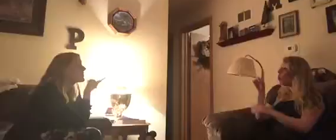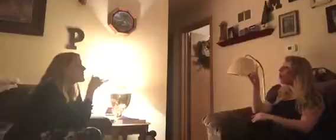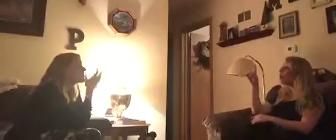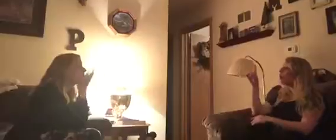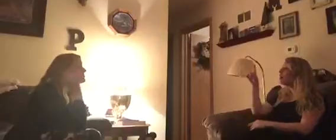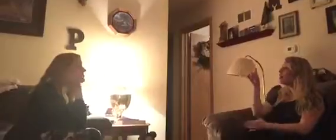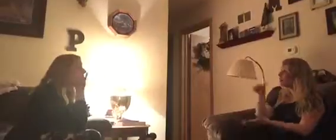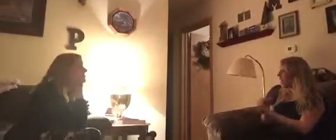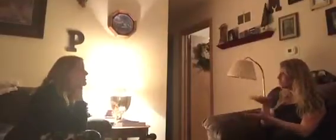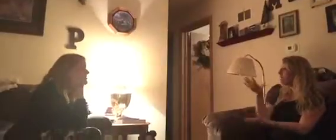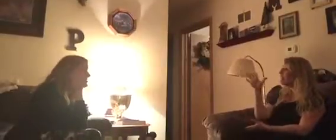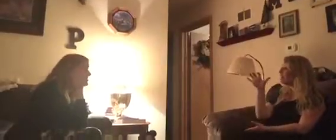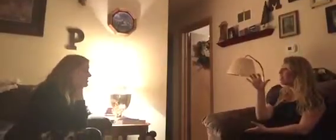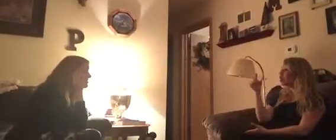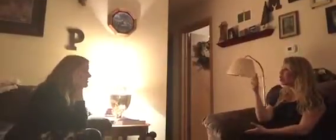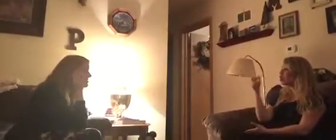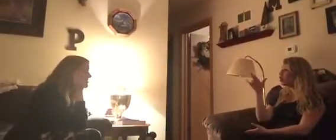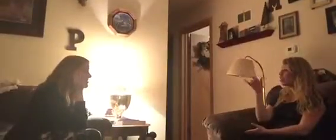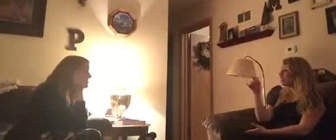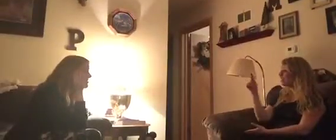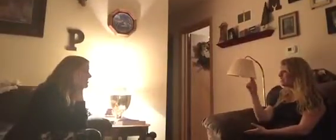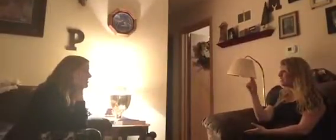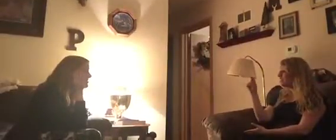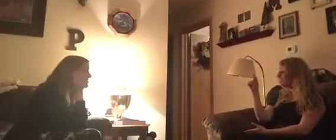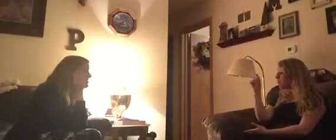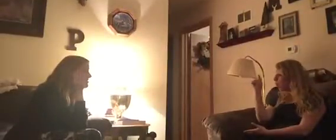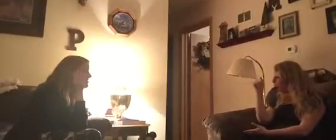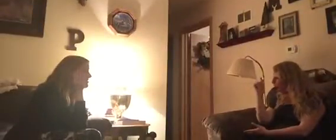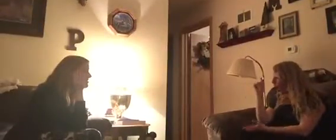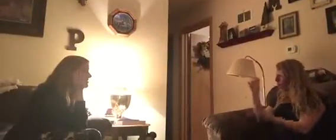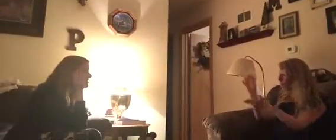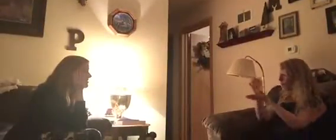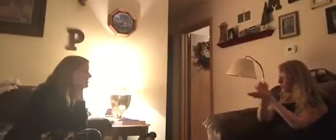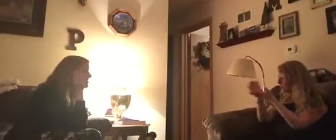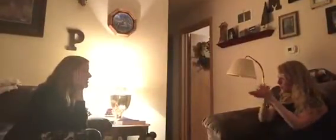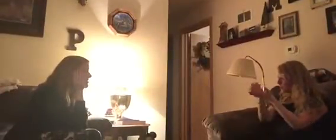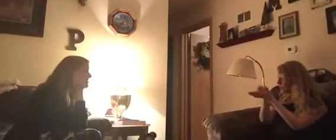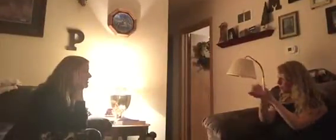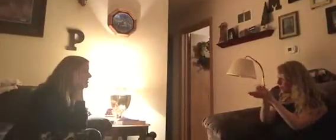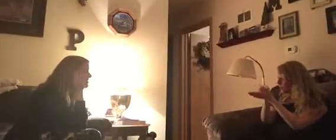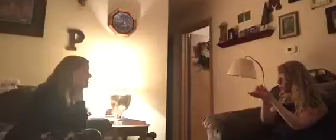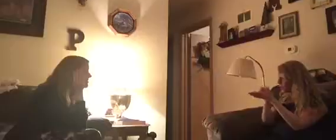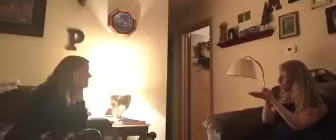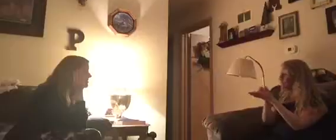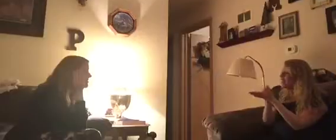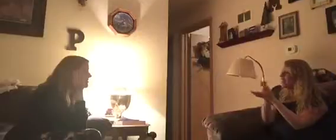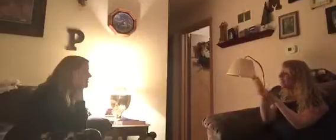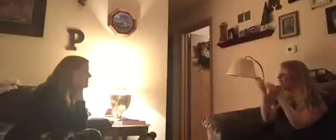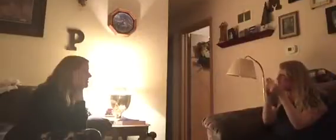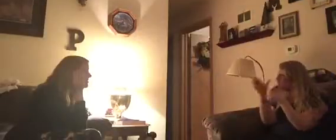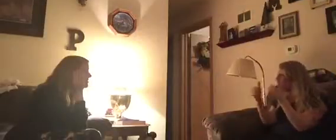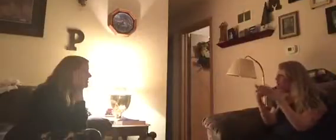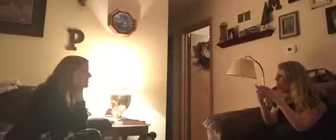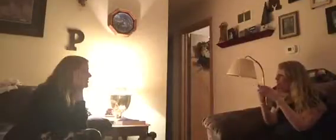1500 grit sandpaper. So you sand it to sand any little imperfections out, or